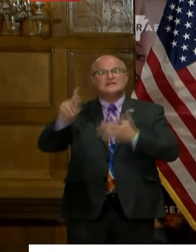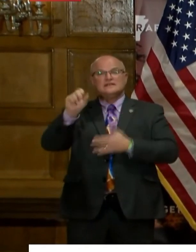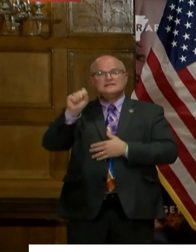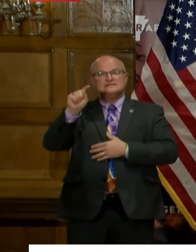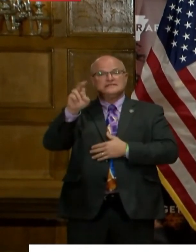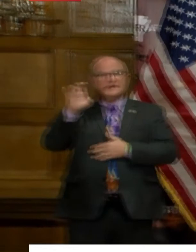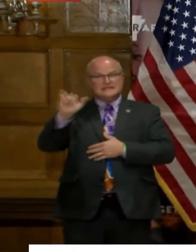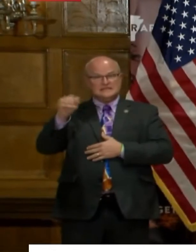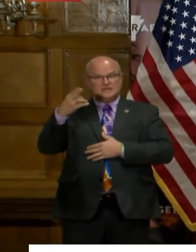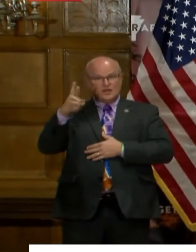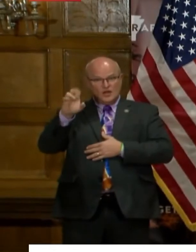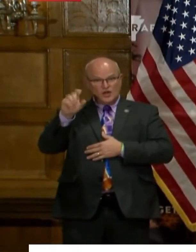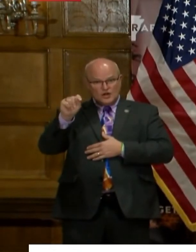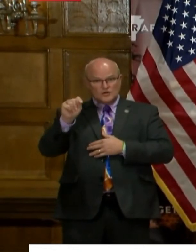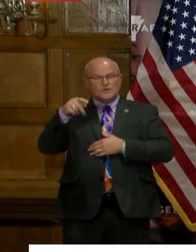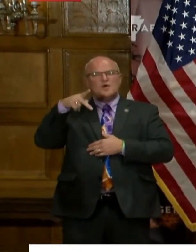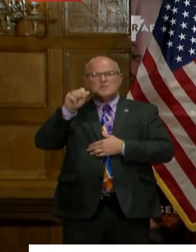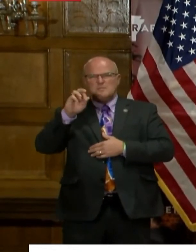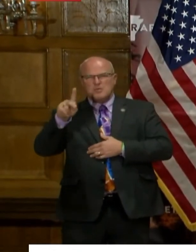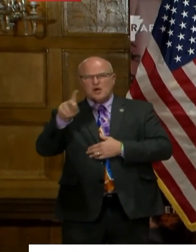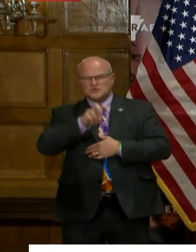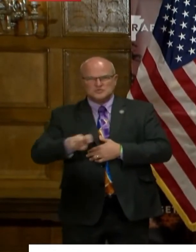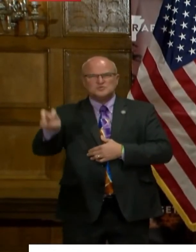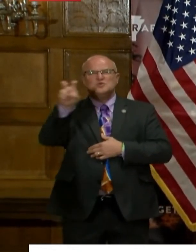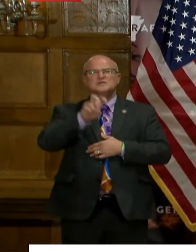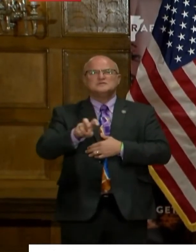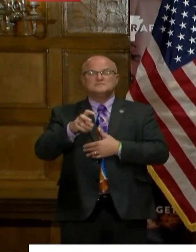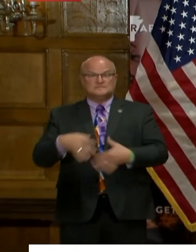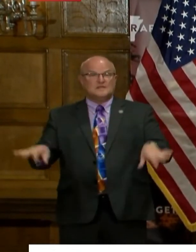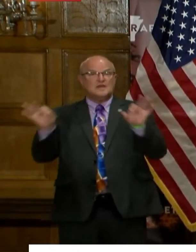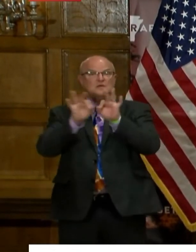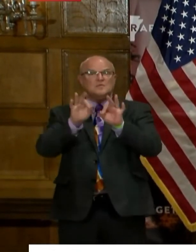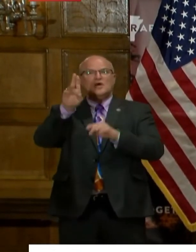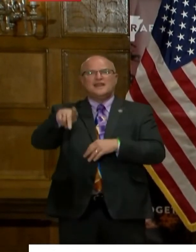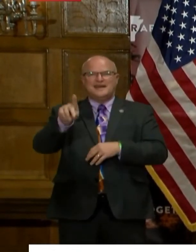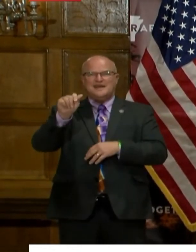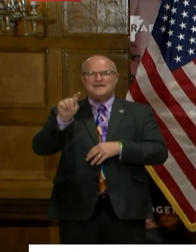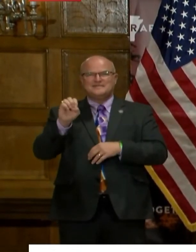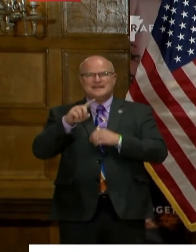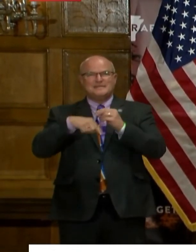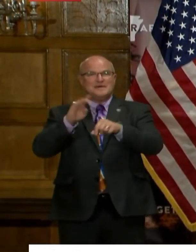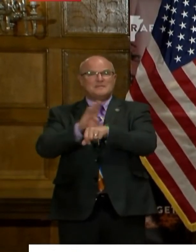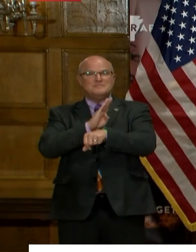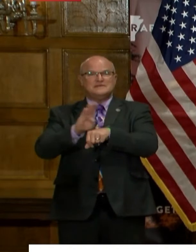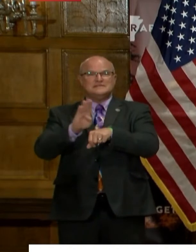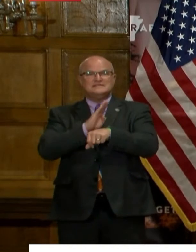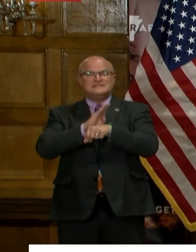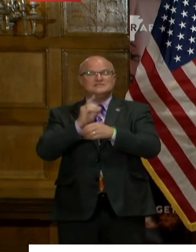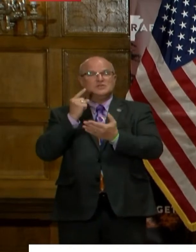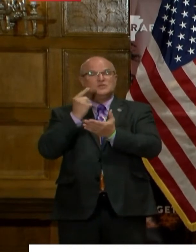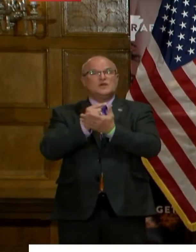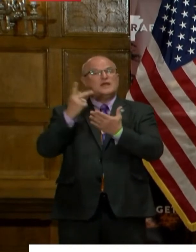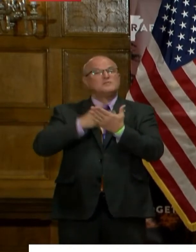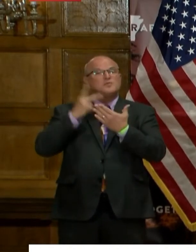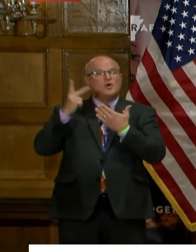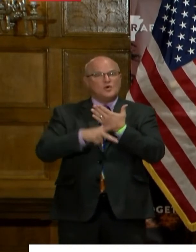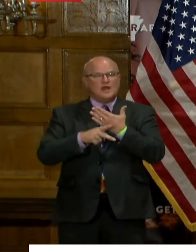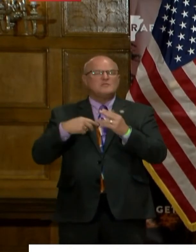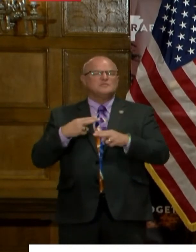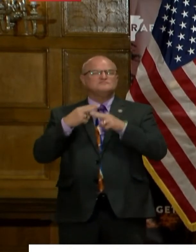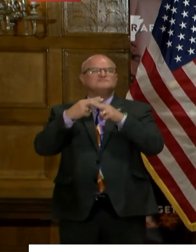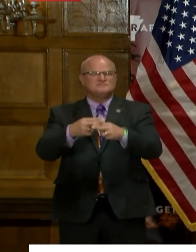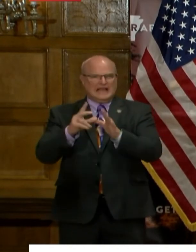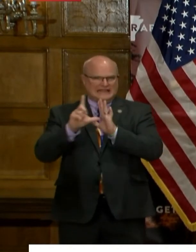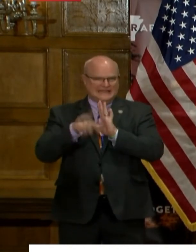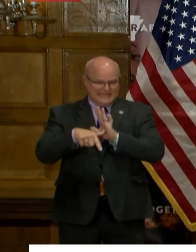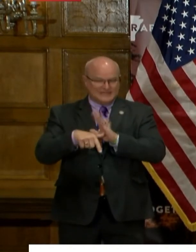Parks, Heritage, and Tourism to give an important update on a business interruption grant program that we'll reference a little bit